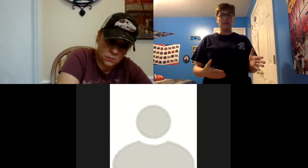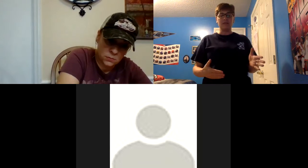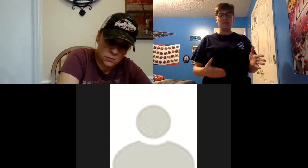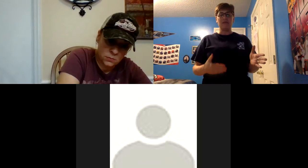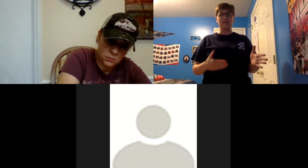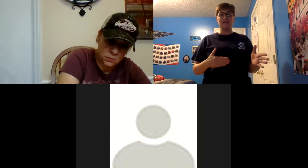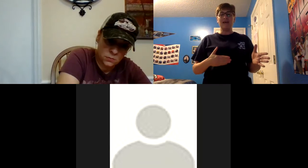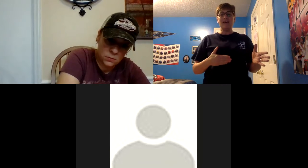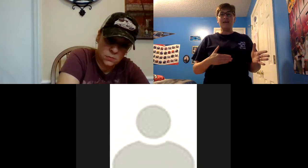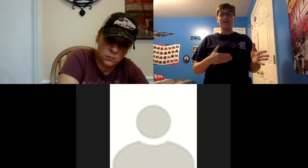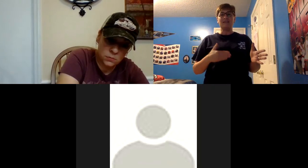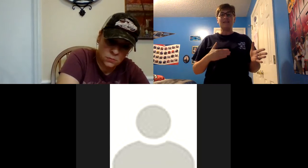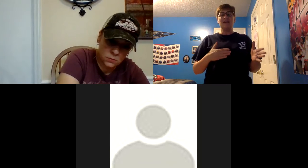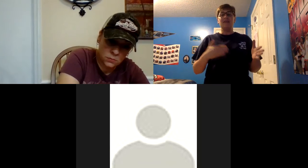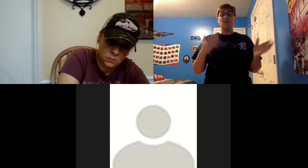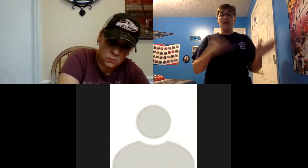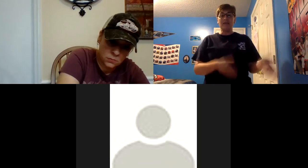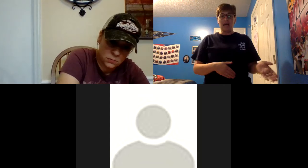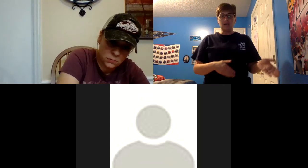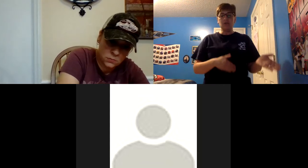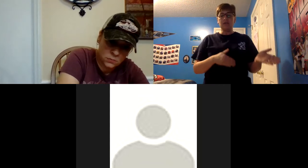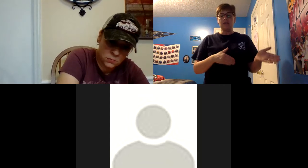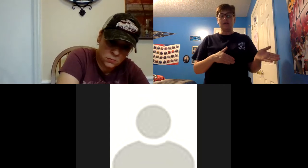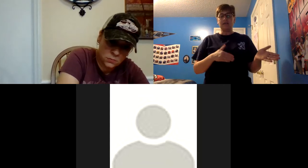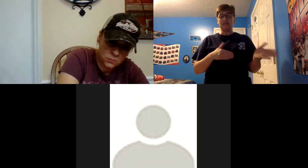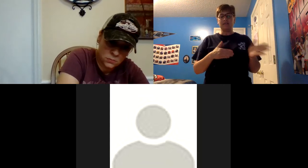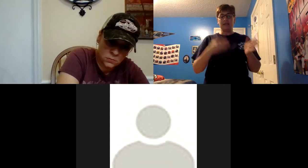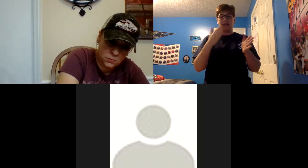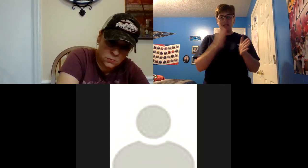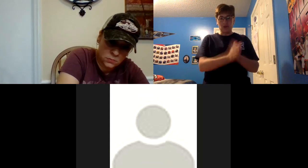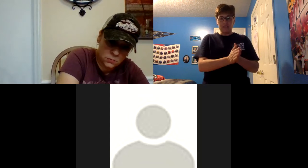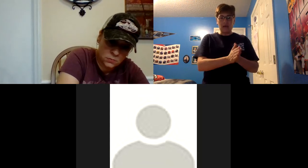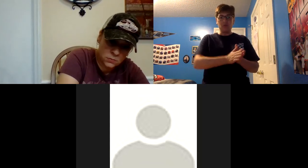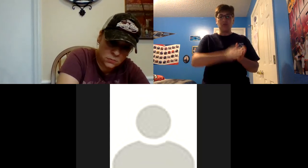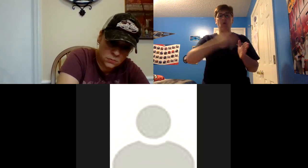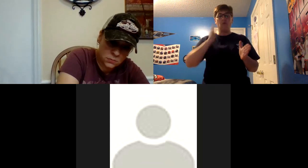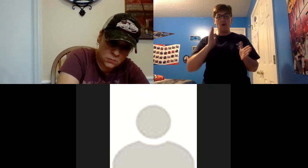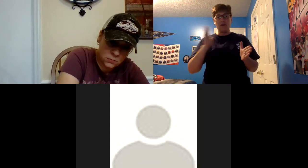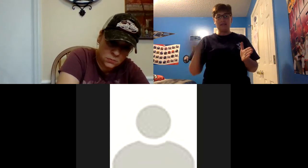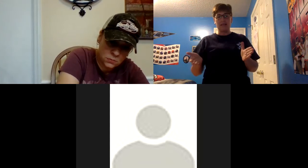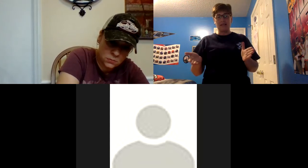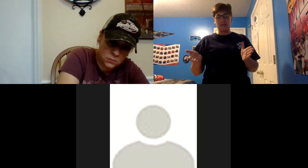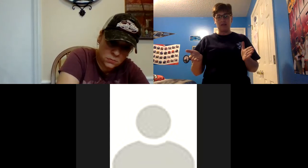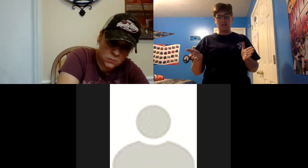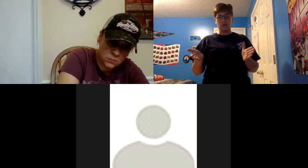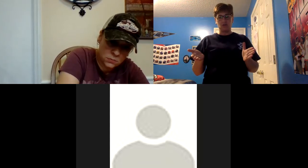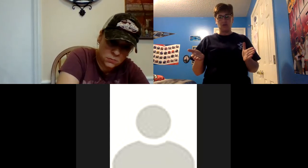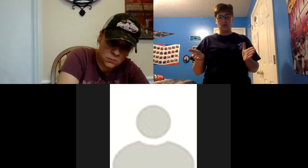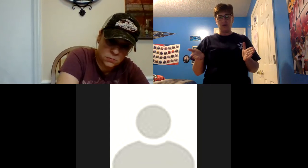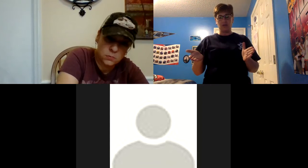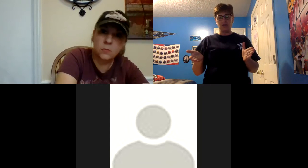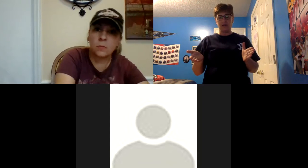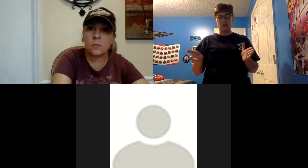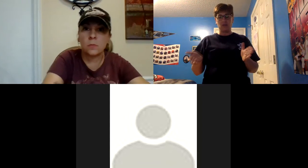there with it because it's the way that I learned it. It starts out with always, and then it goes